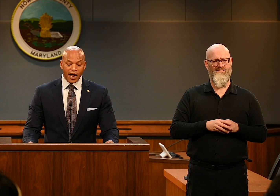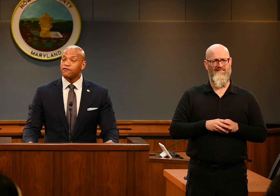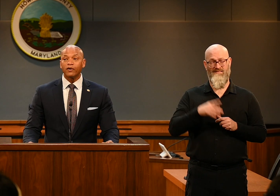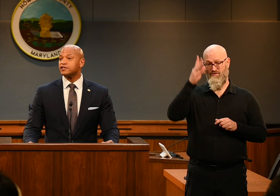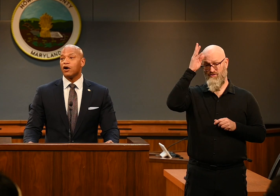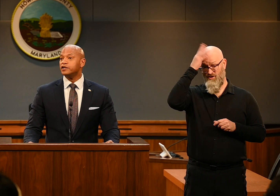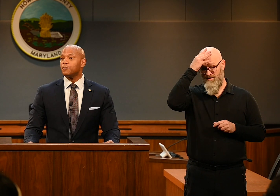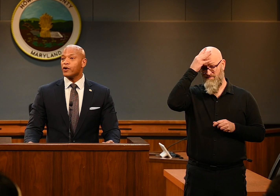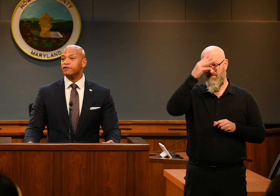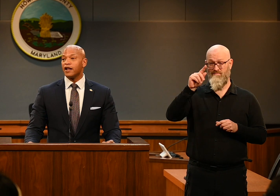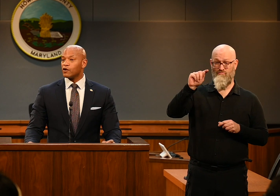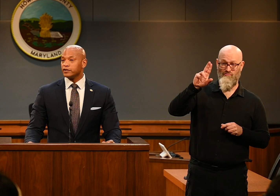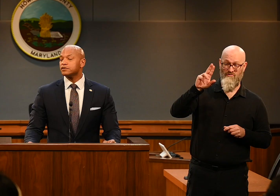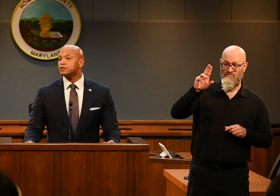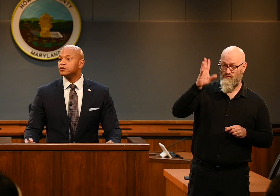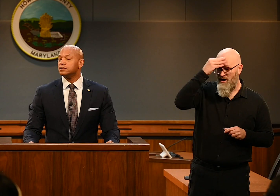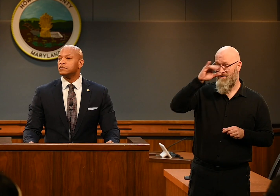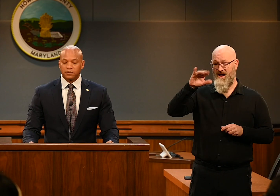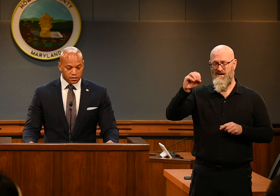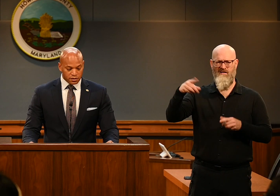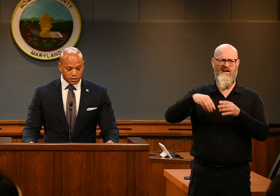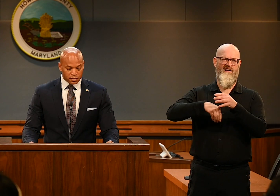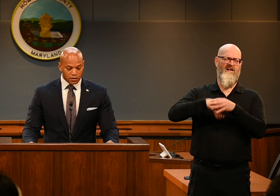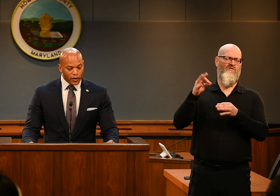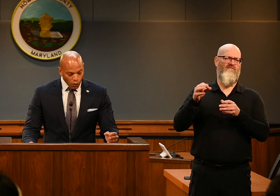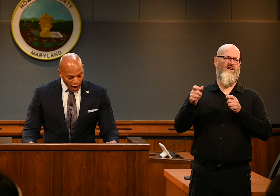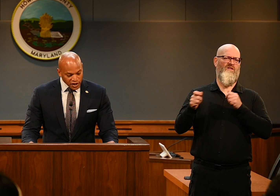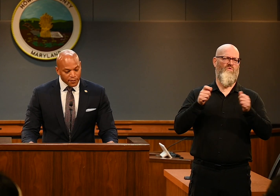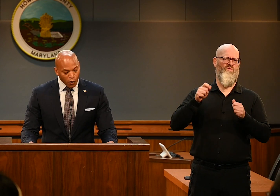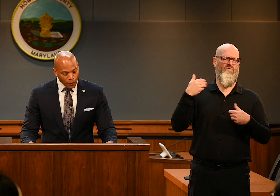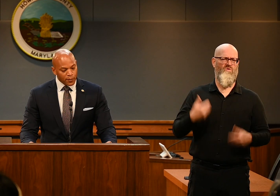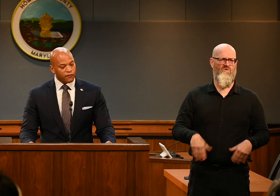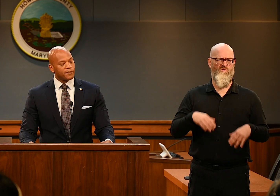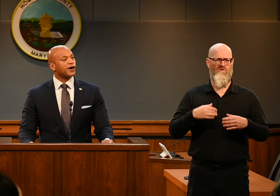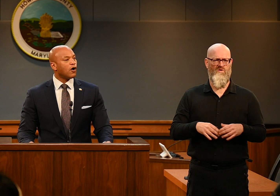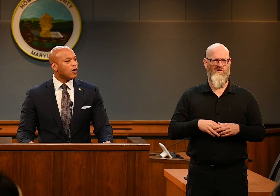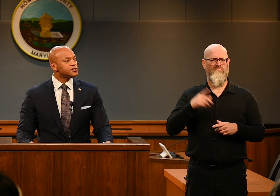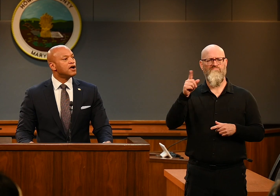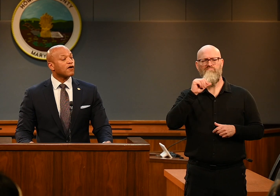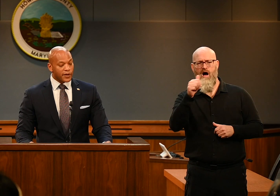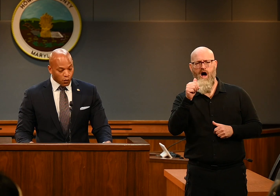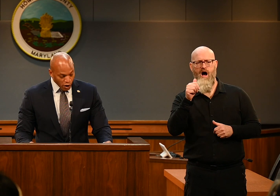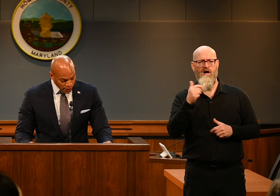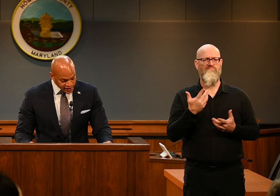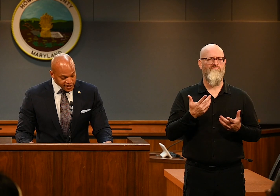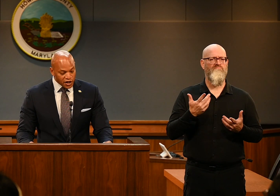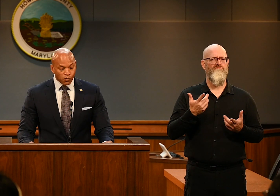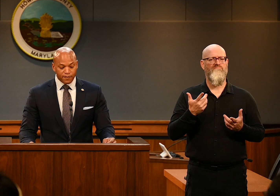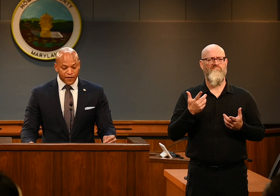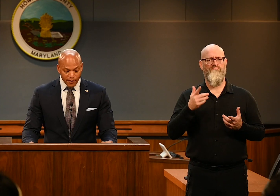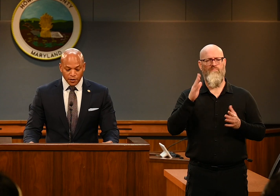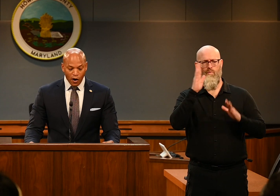They are not focused on deporting violent criminals. We are watching them pull people from their homes, from their